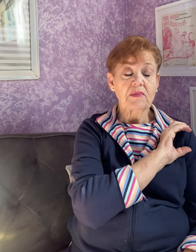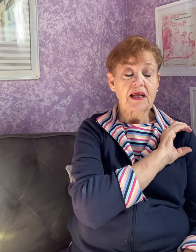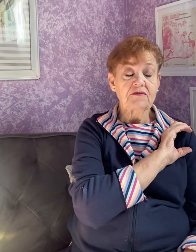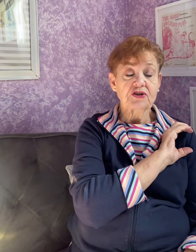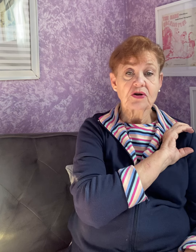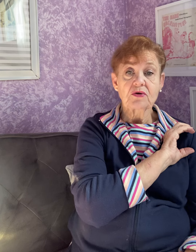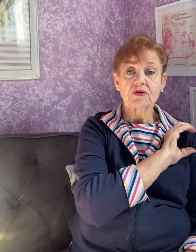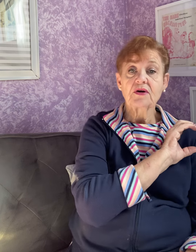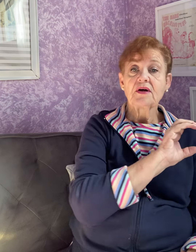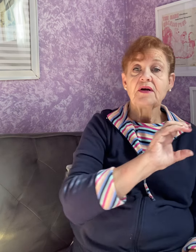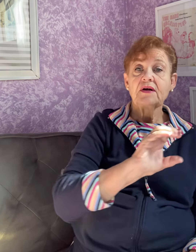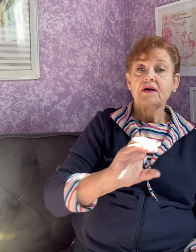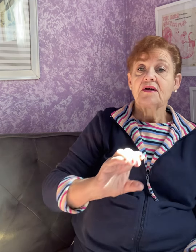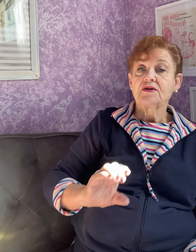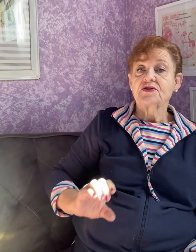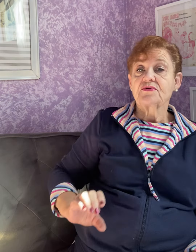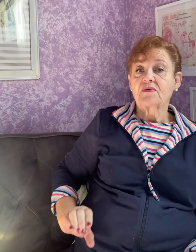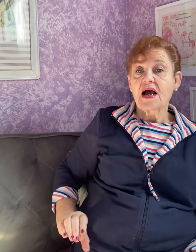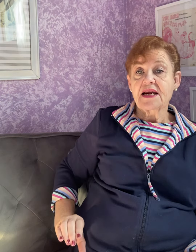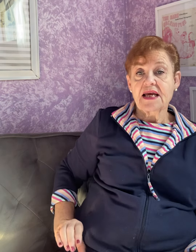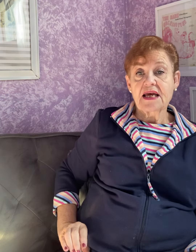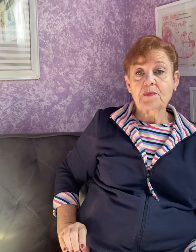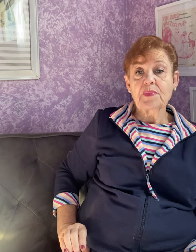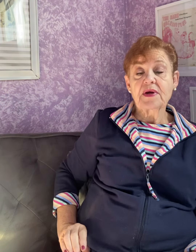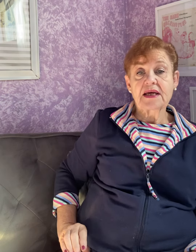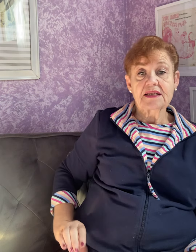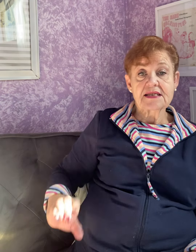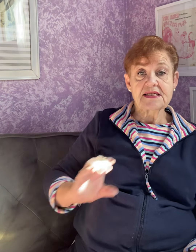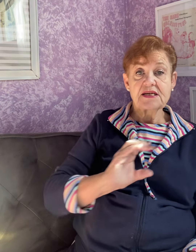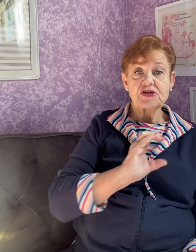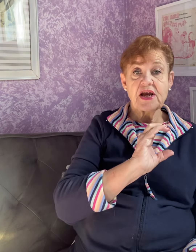left shoulder to right hip in the C shape.